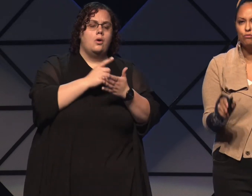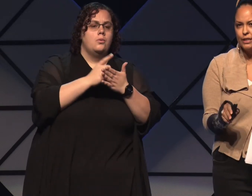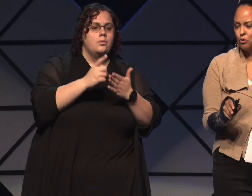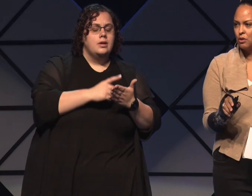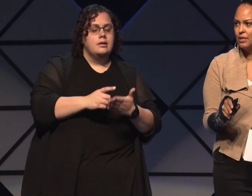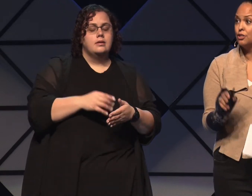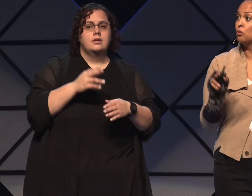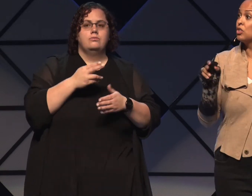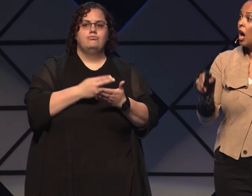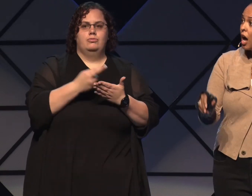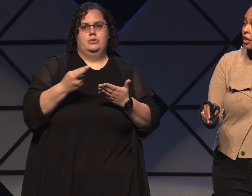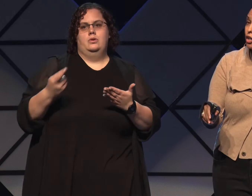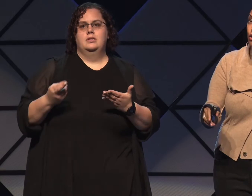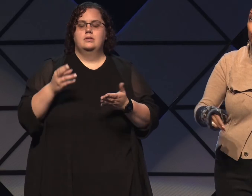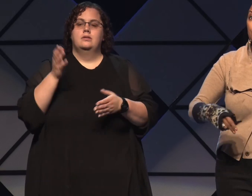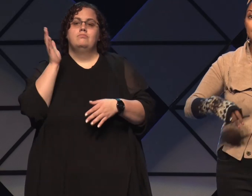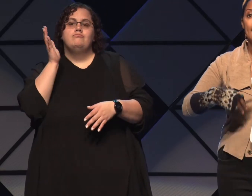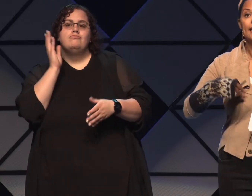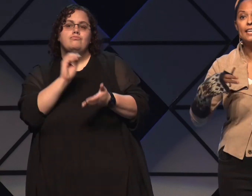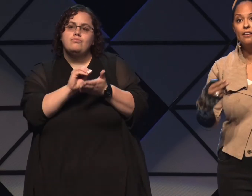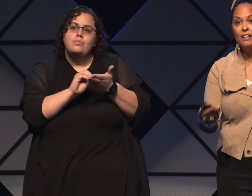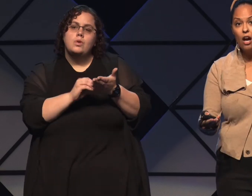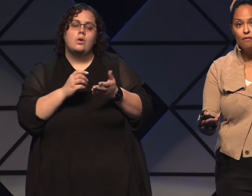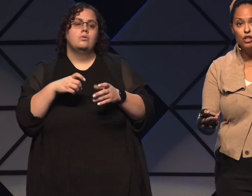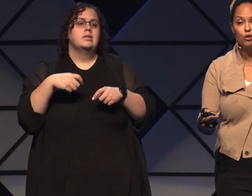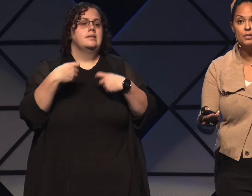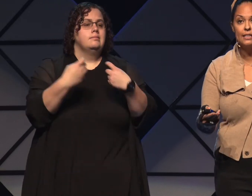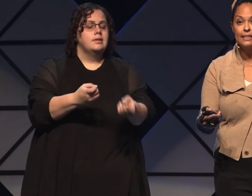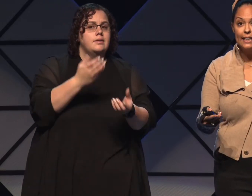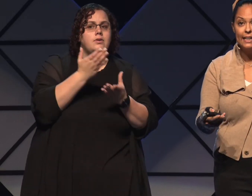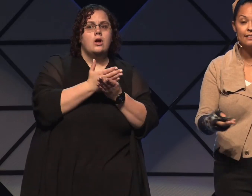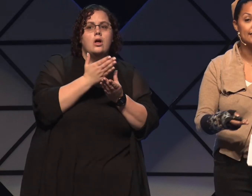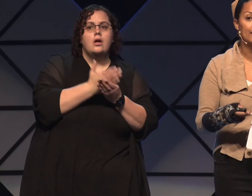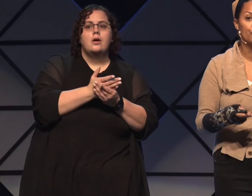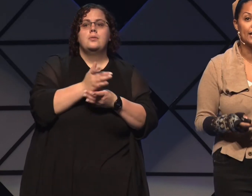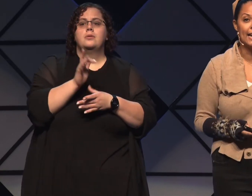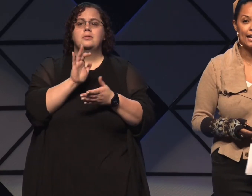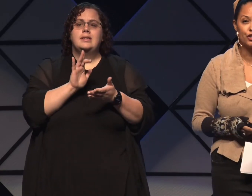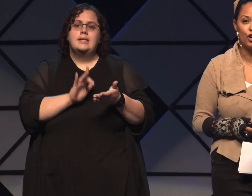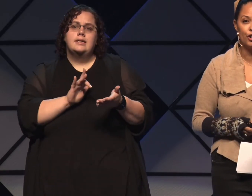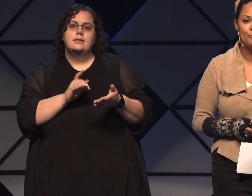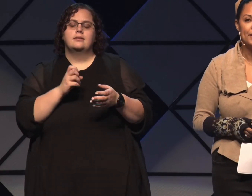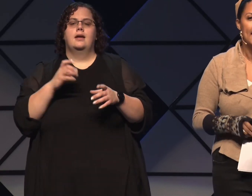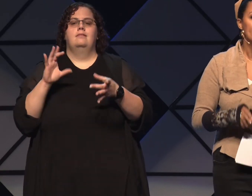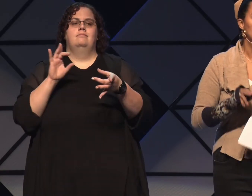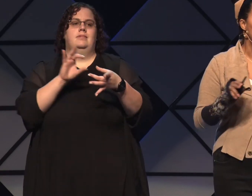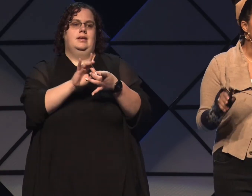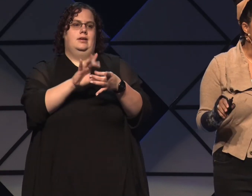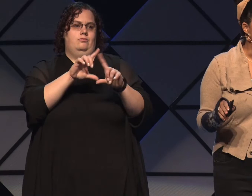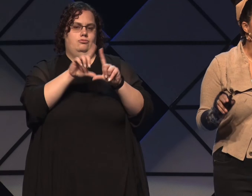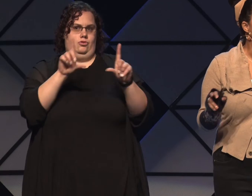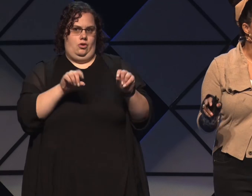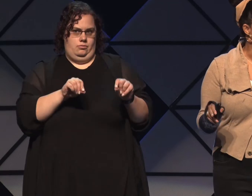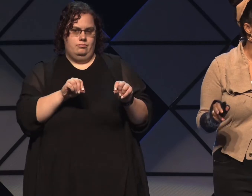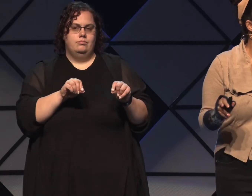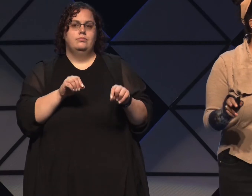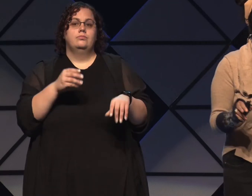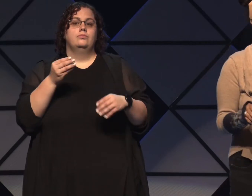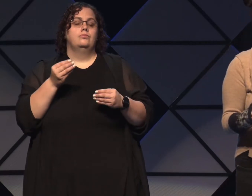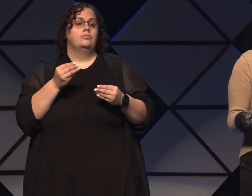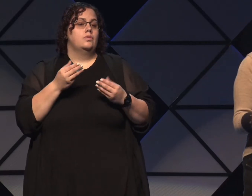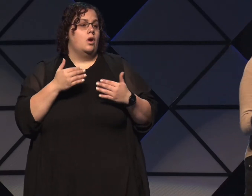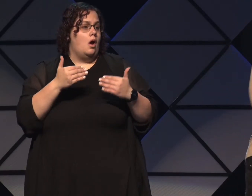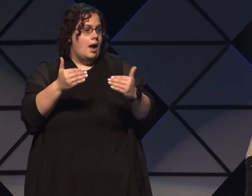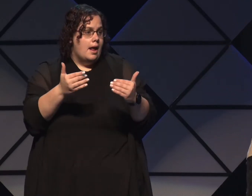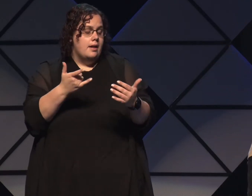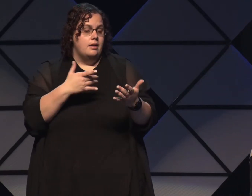weekly resources. So talk notes, giving envelopes and links, and your Connect card. So everyone, go ahead, take out